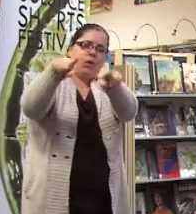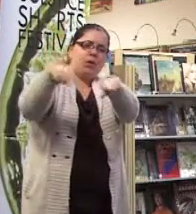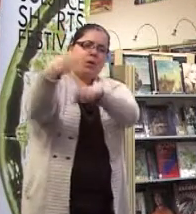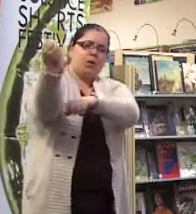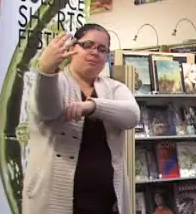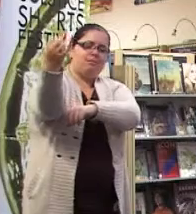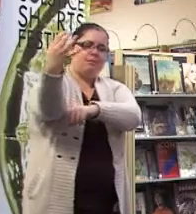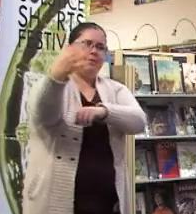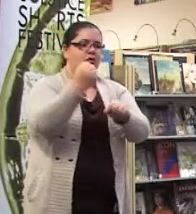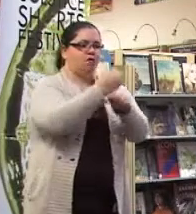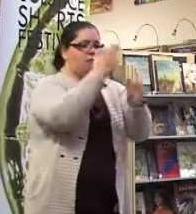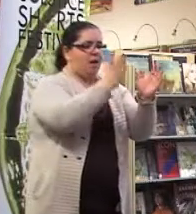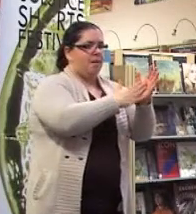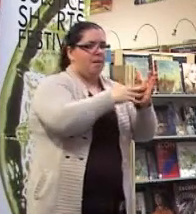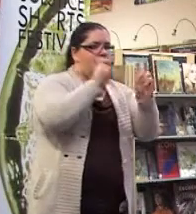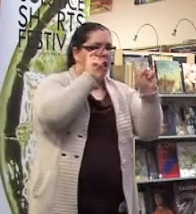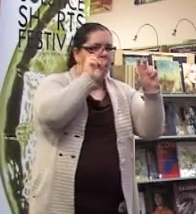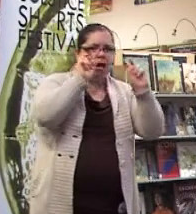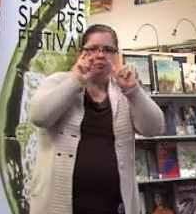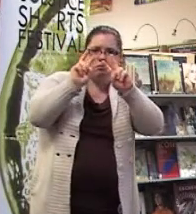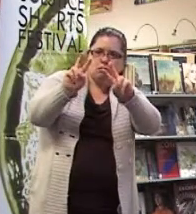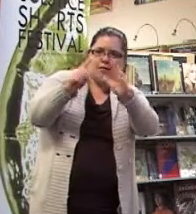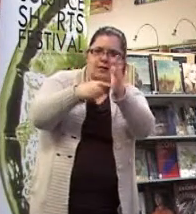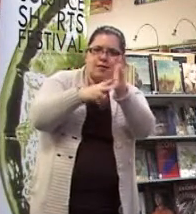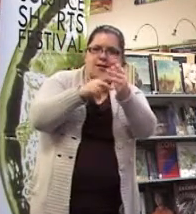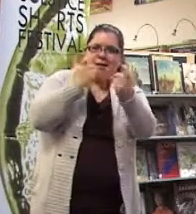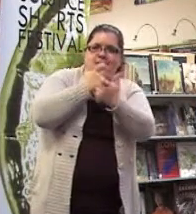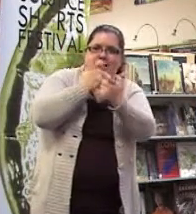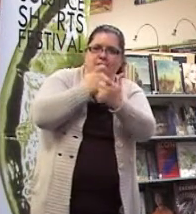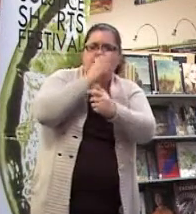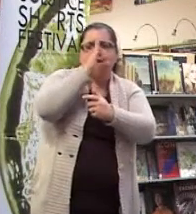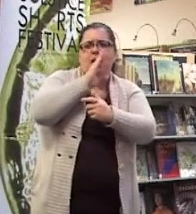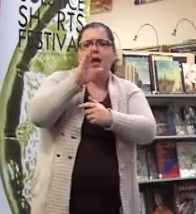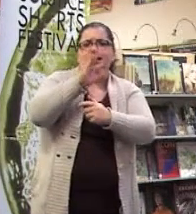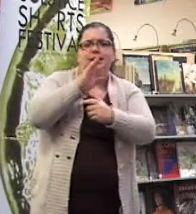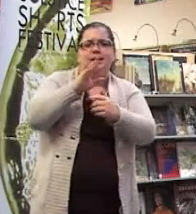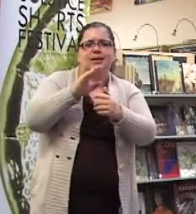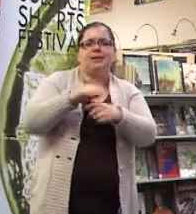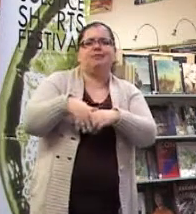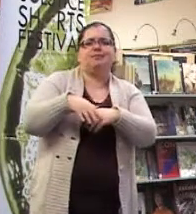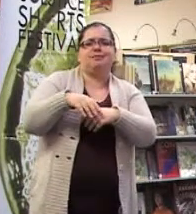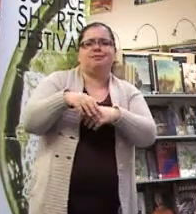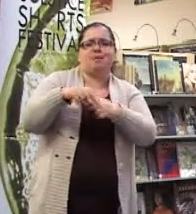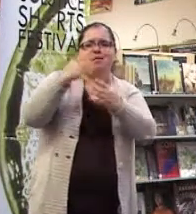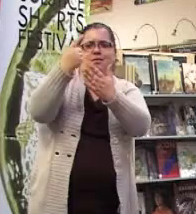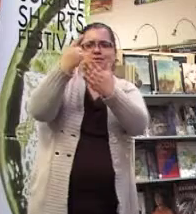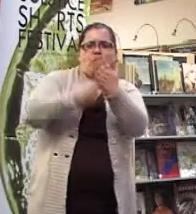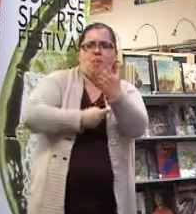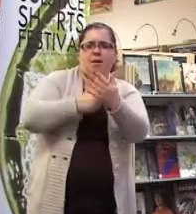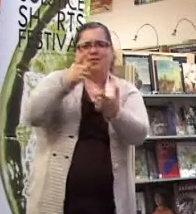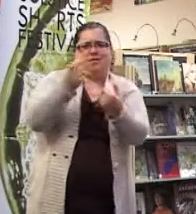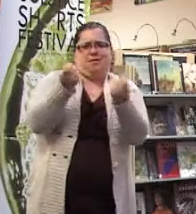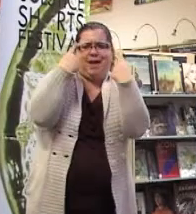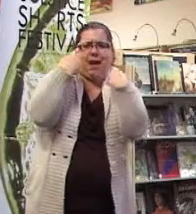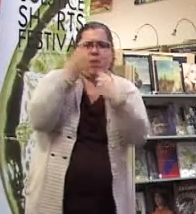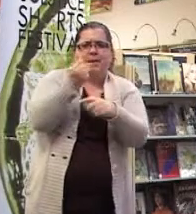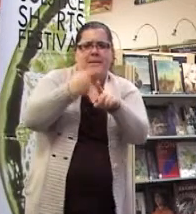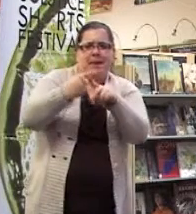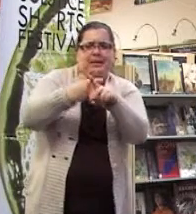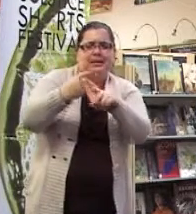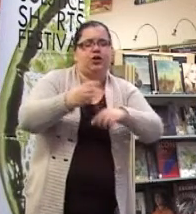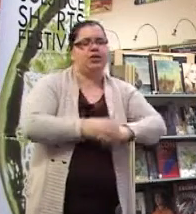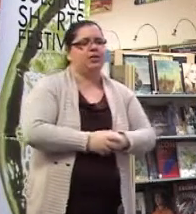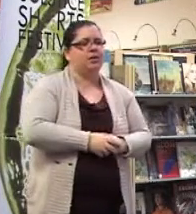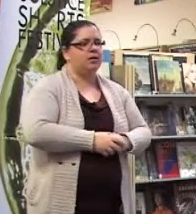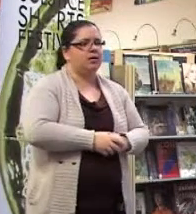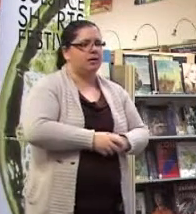room. Mammy's glittering eyes fixed on it, laughing at the sad bits of EastEnders, since she doesn't understand much English.